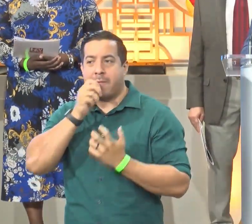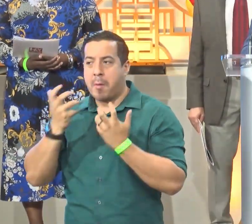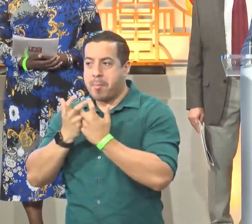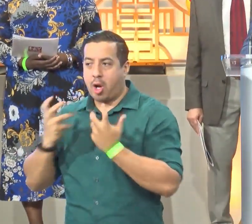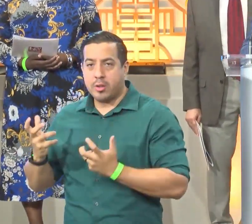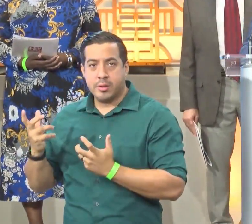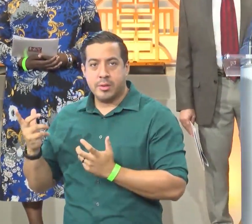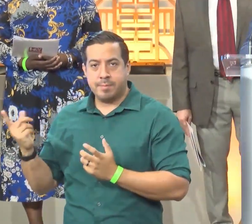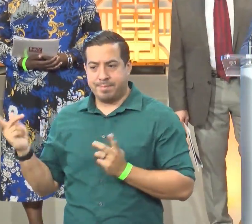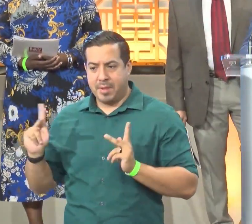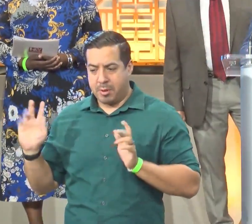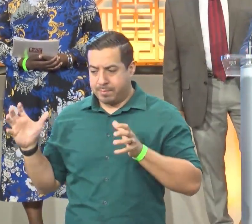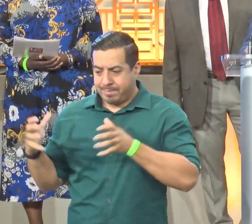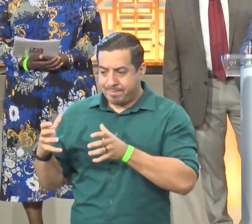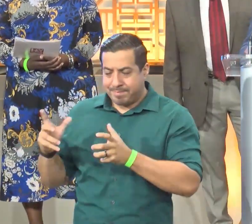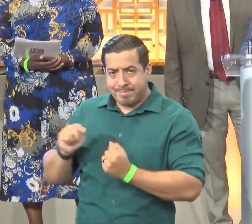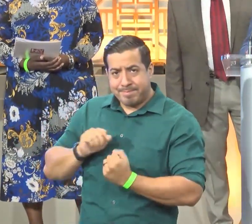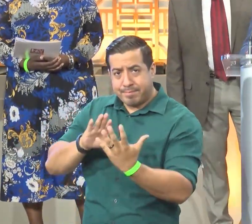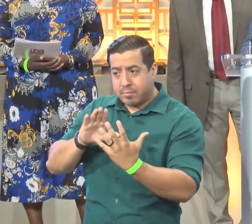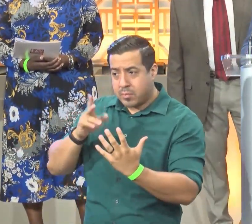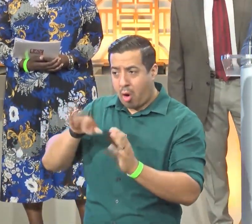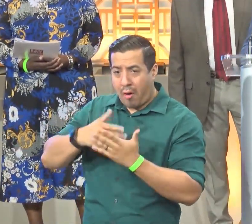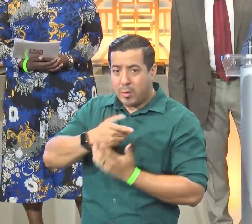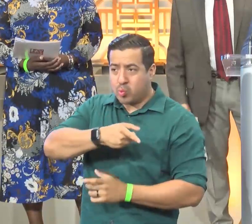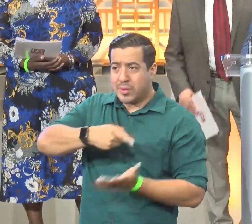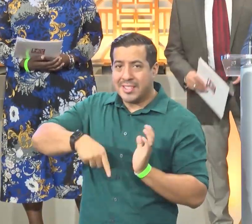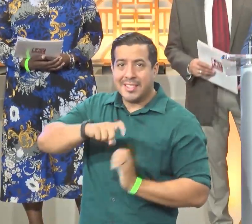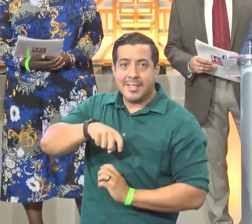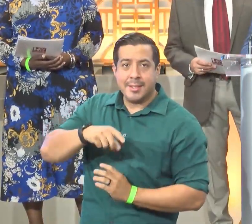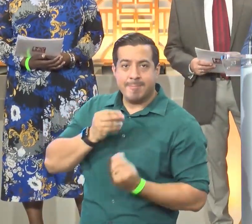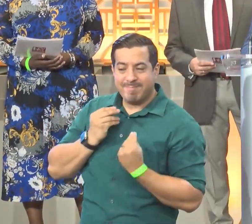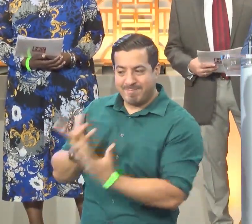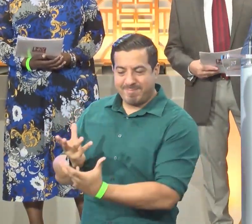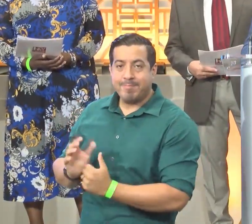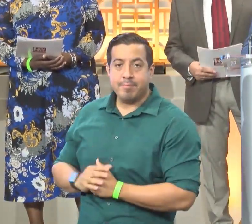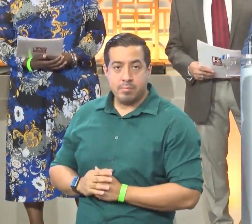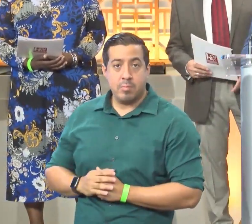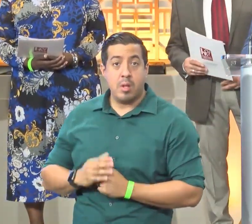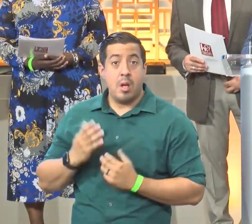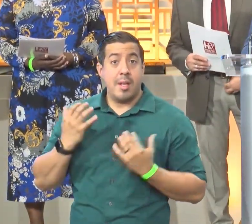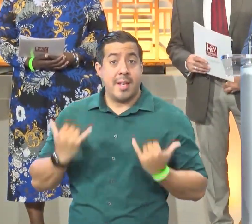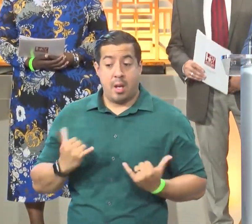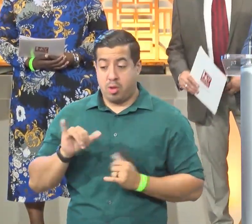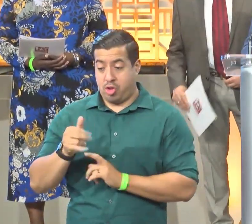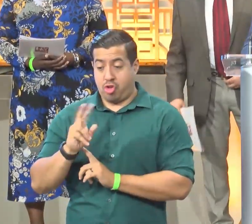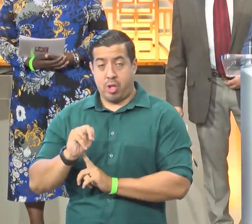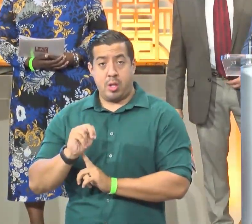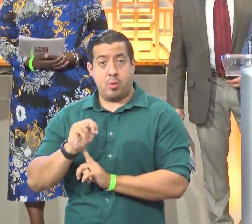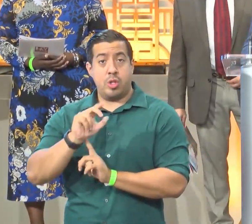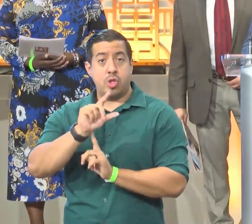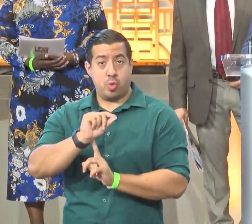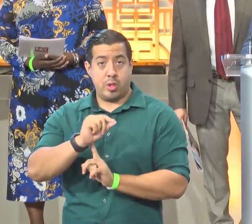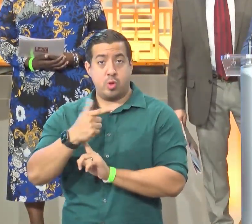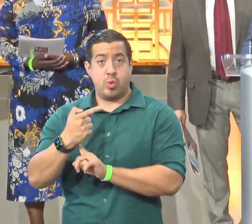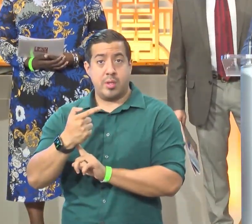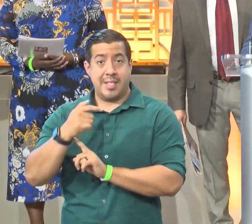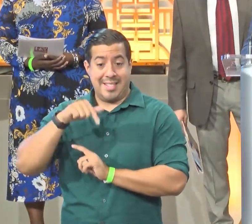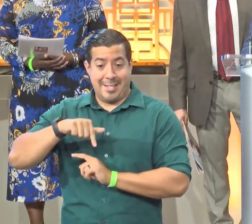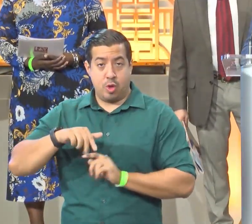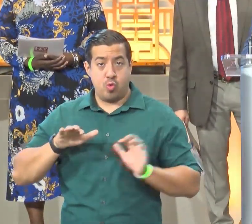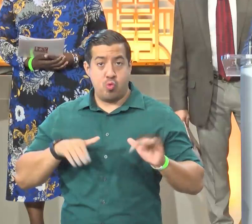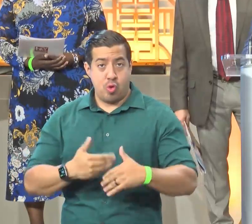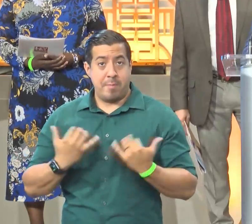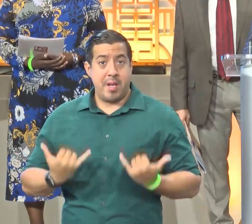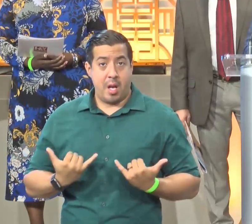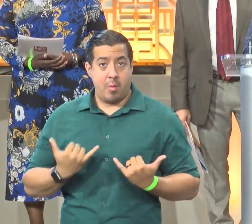the critical needs for literacy. And that's why in January 2021, in this very room,